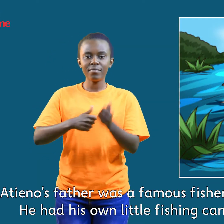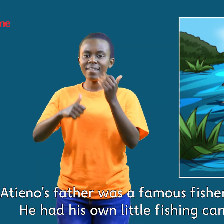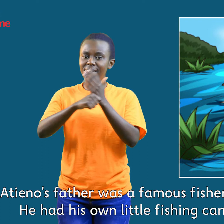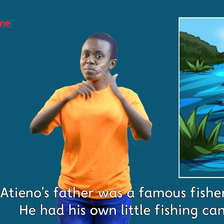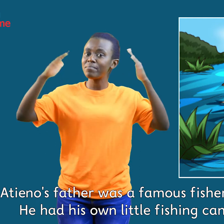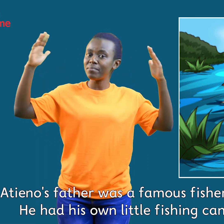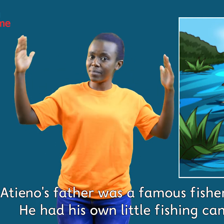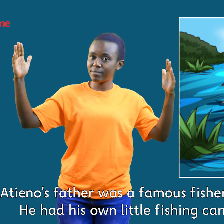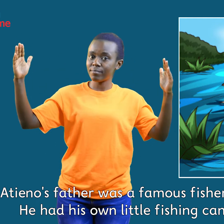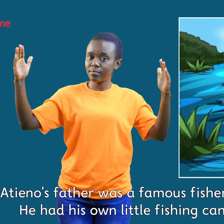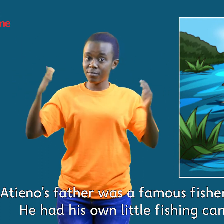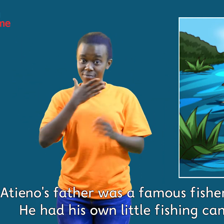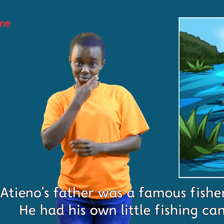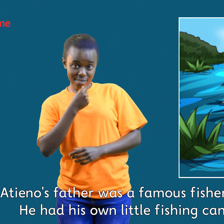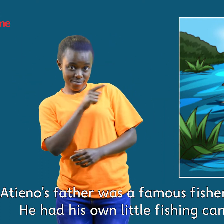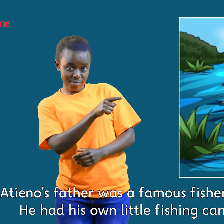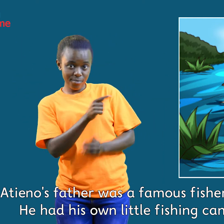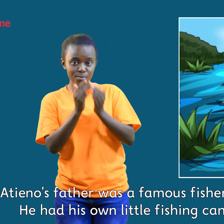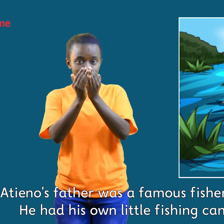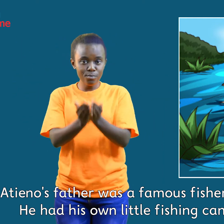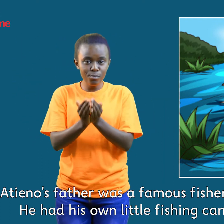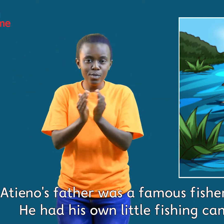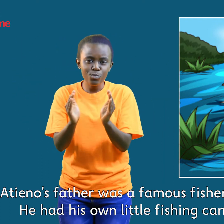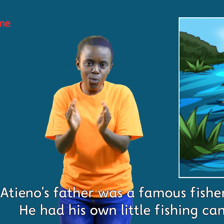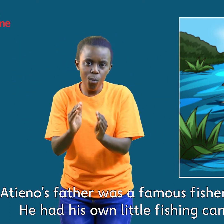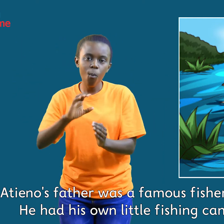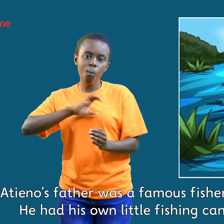Atieno's father was a famous fisherman. He had his own little fishing canoe.